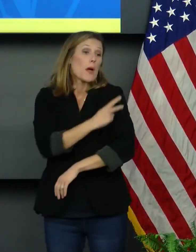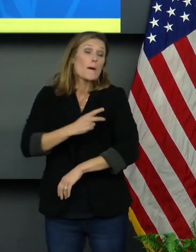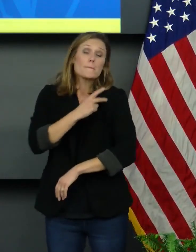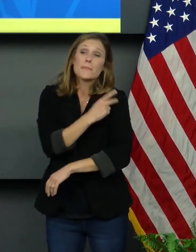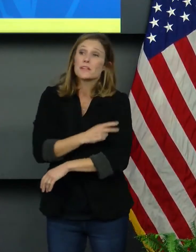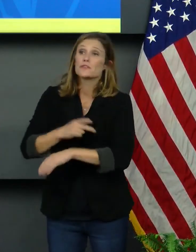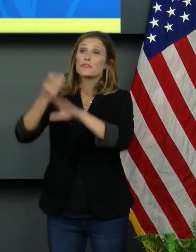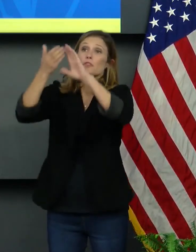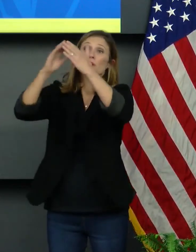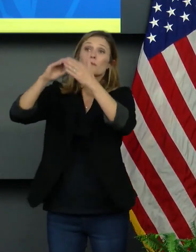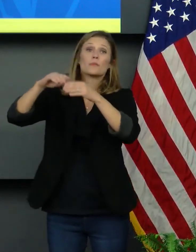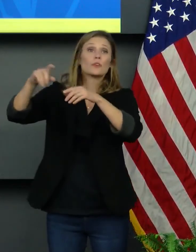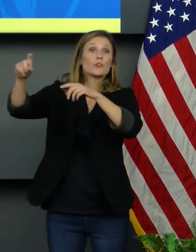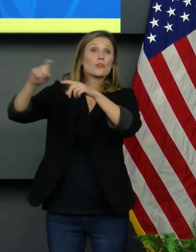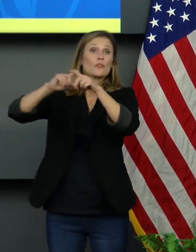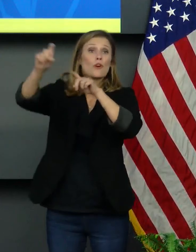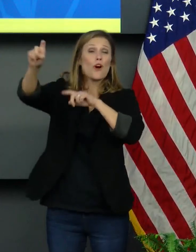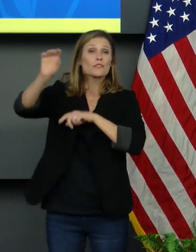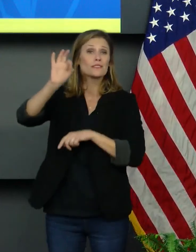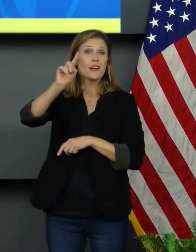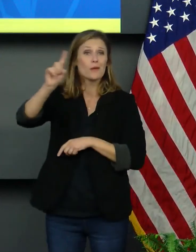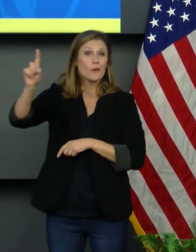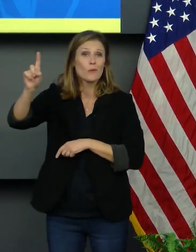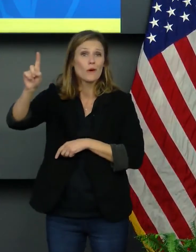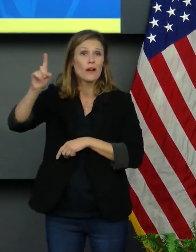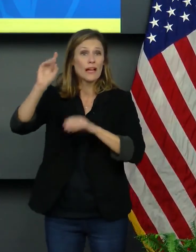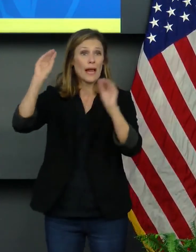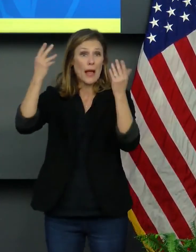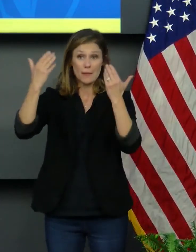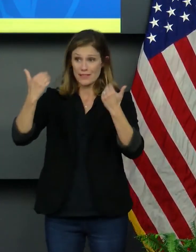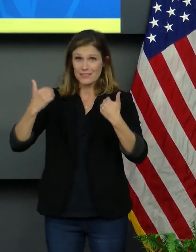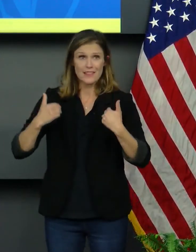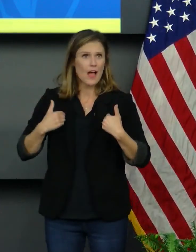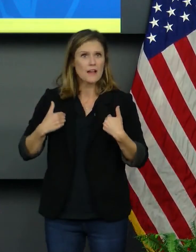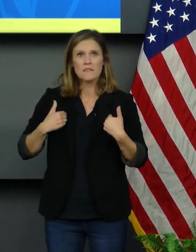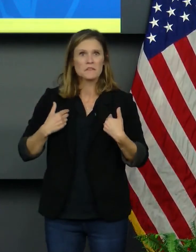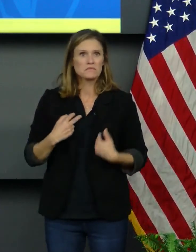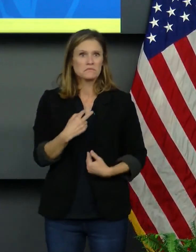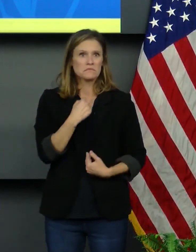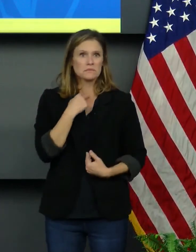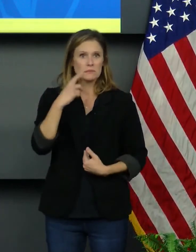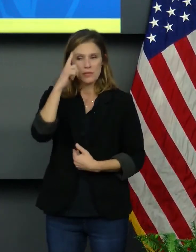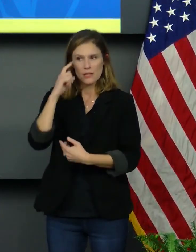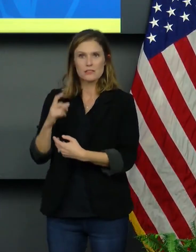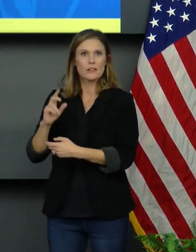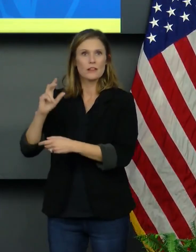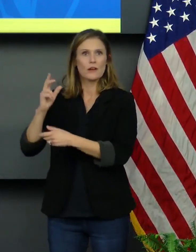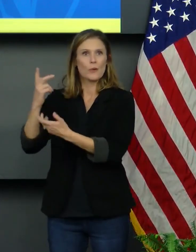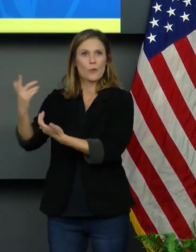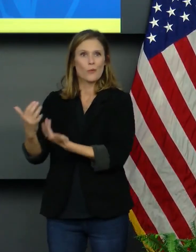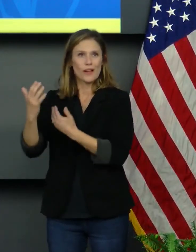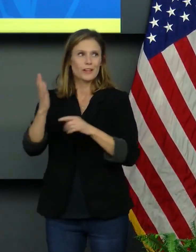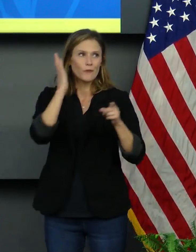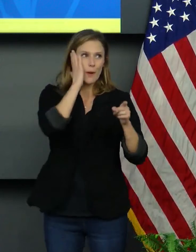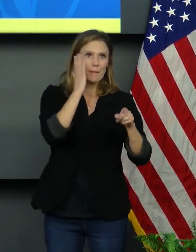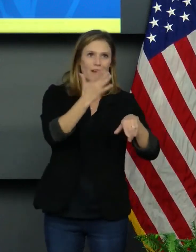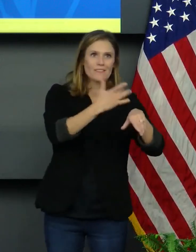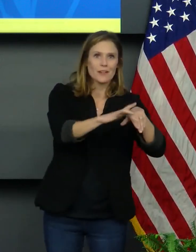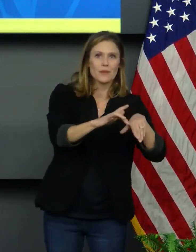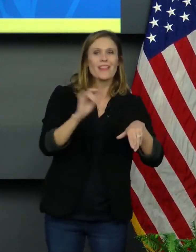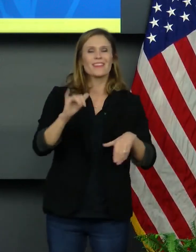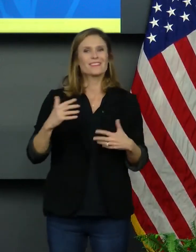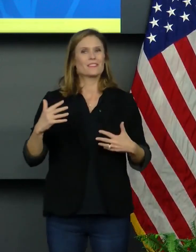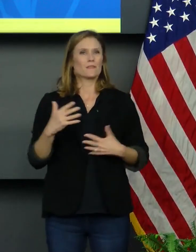calls 911, and there's not an ambulance to go to them. So that's the fear. That's the fear that we